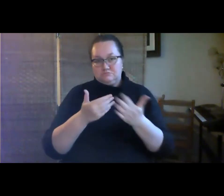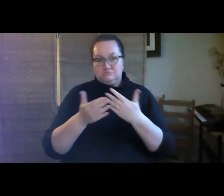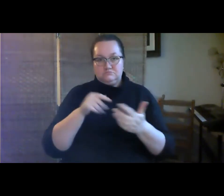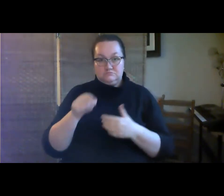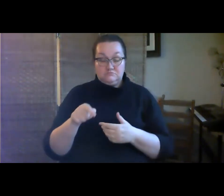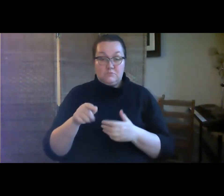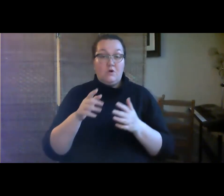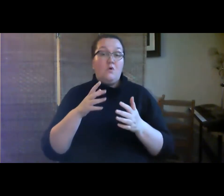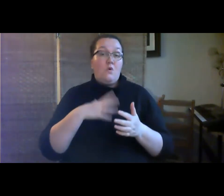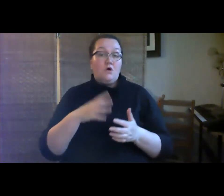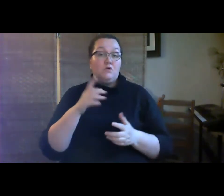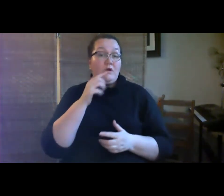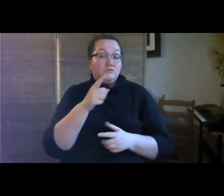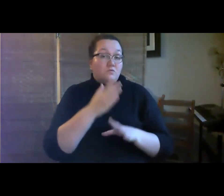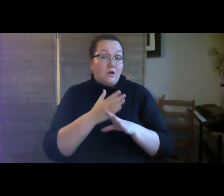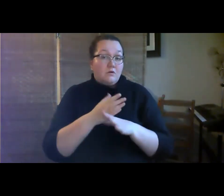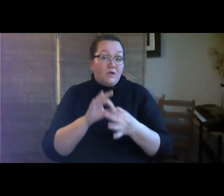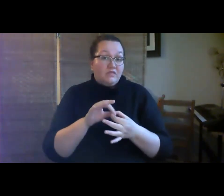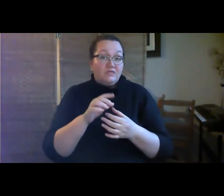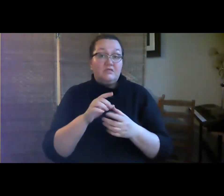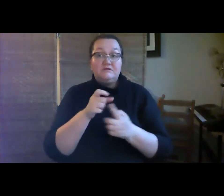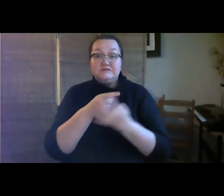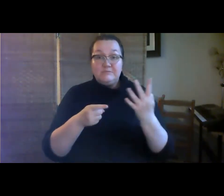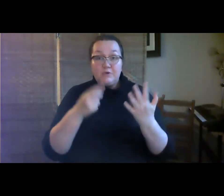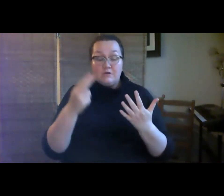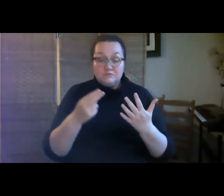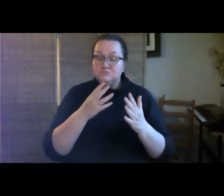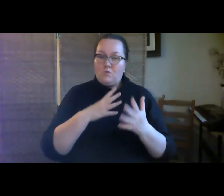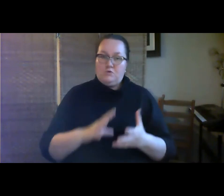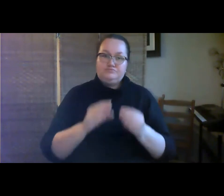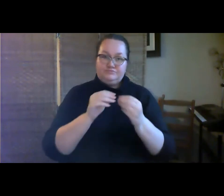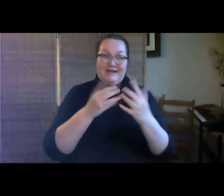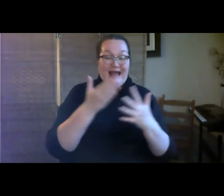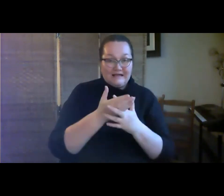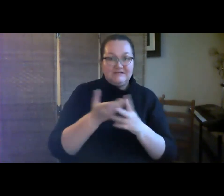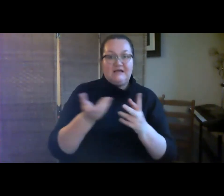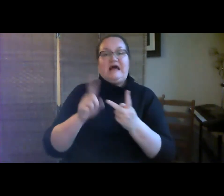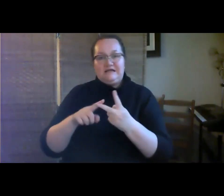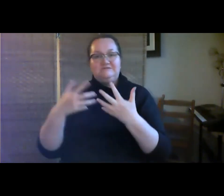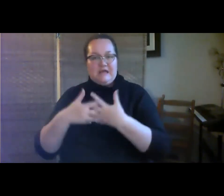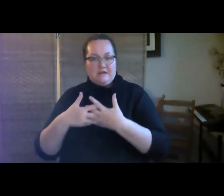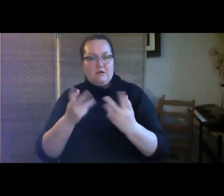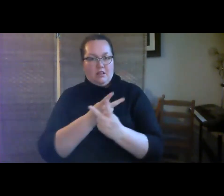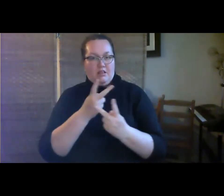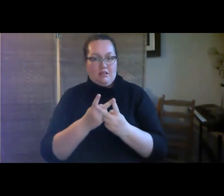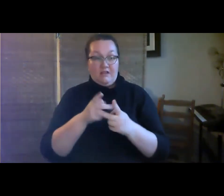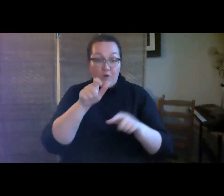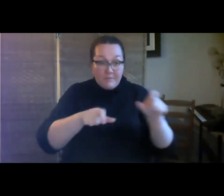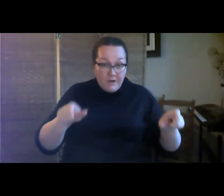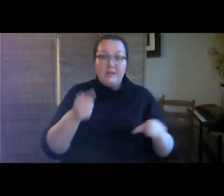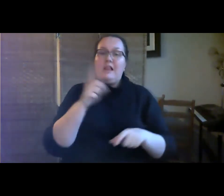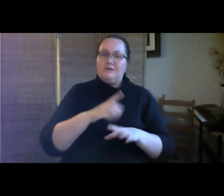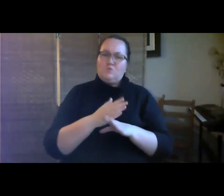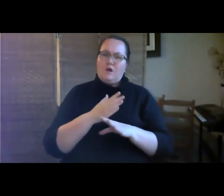technical riders for people and for the work and for your venue. Don't make the artist do all the